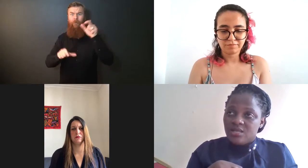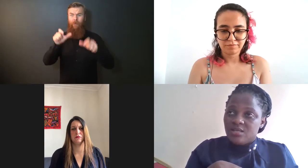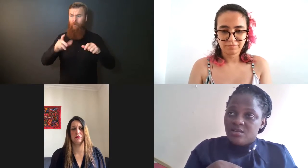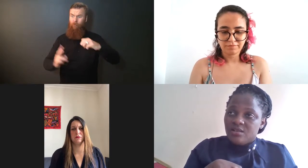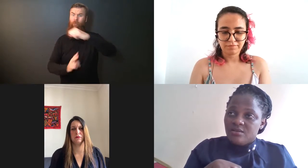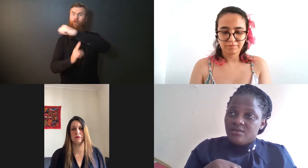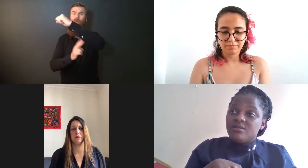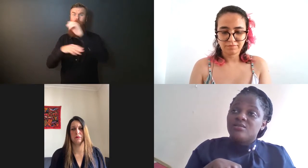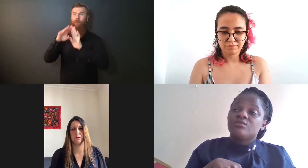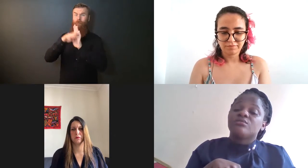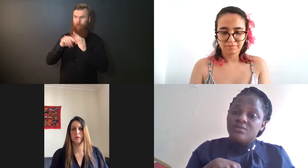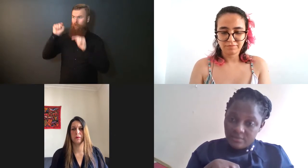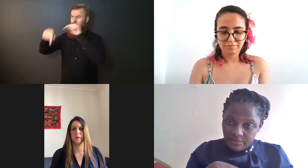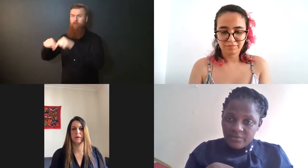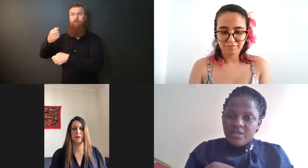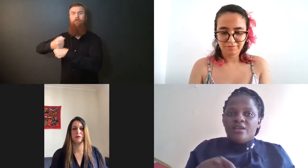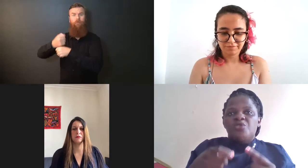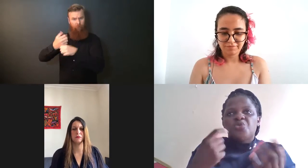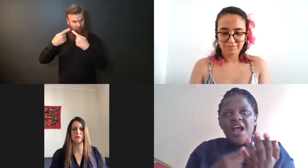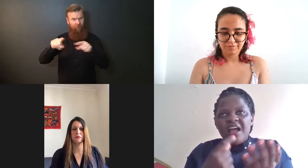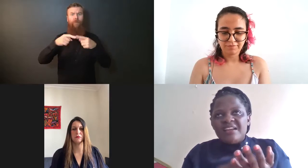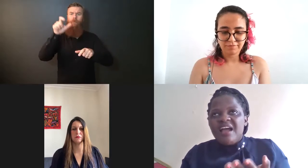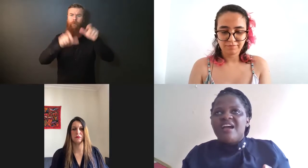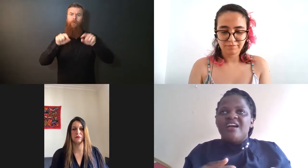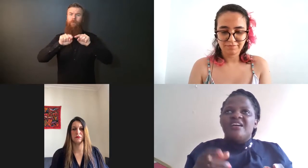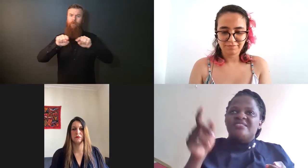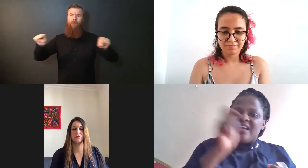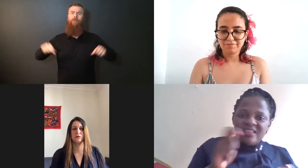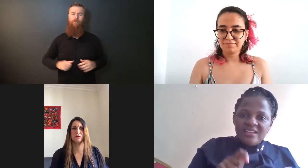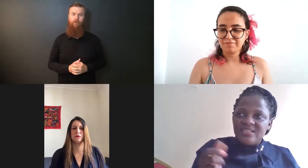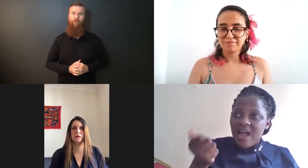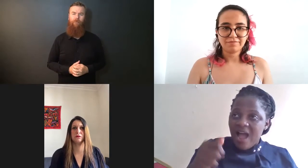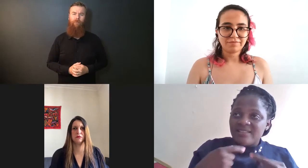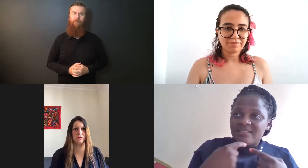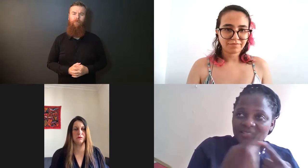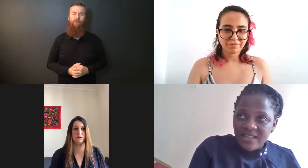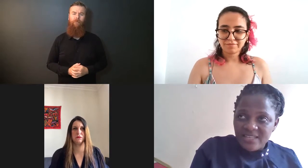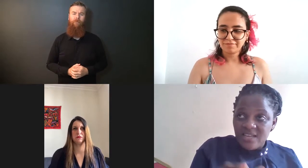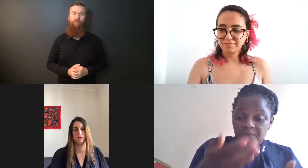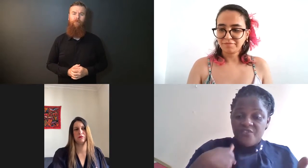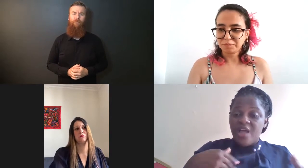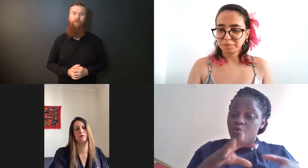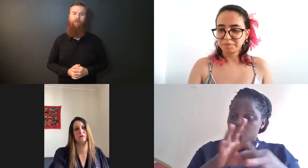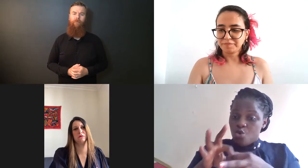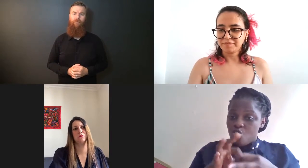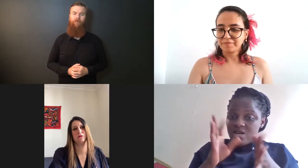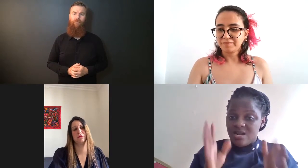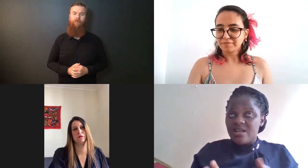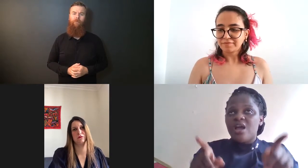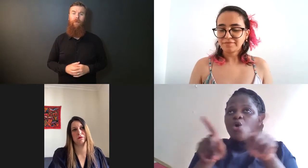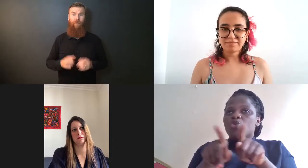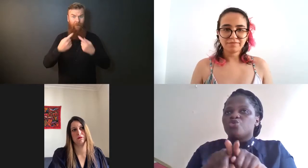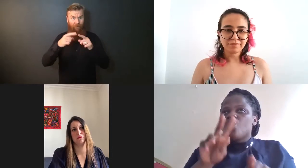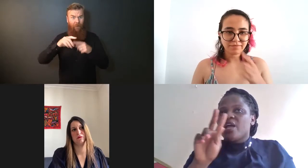We have a number of bridge circles, sorry. For example, Uganda, we have Tanzania, as